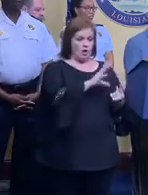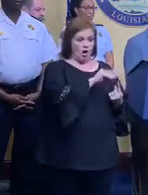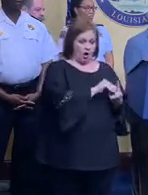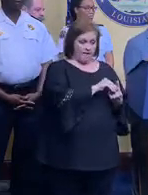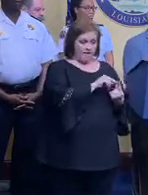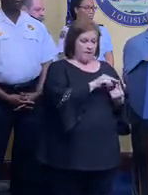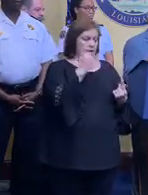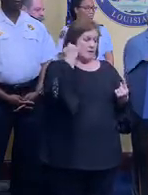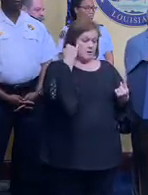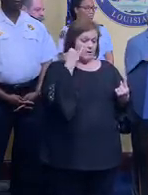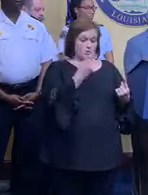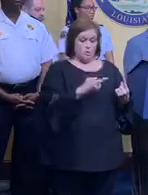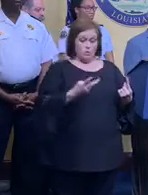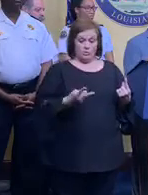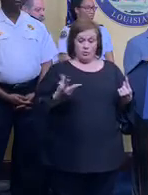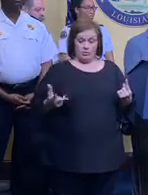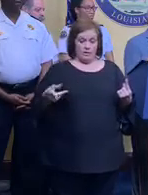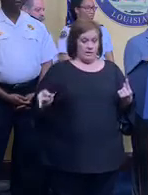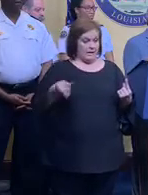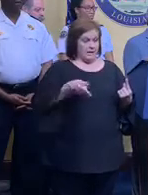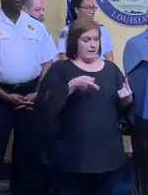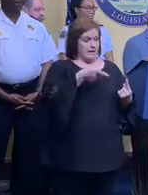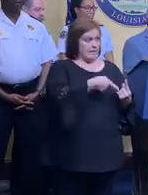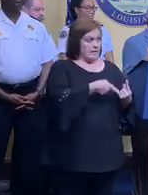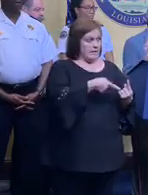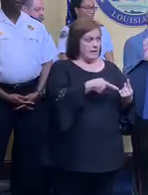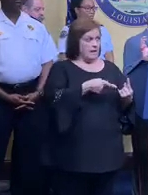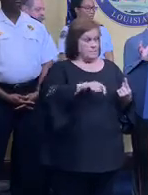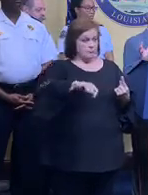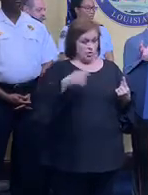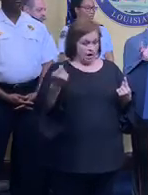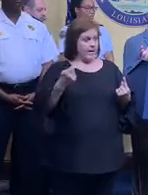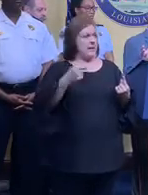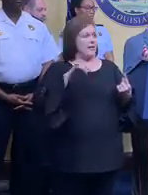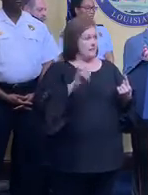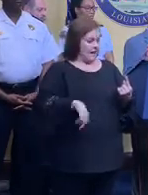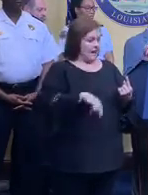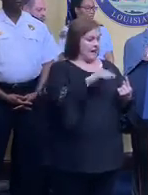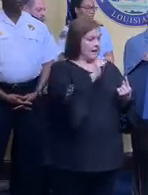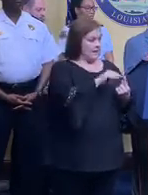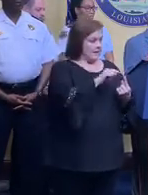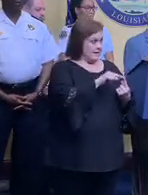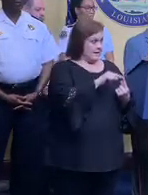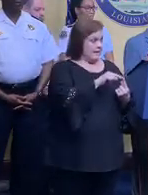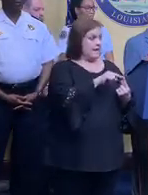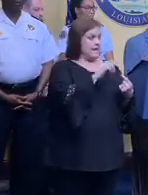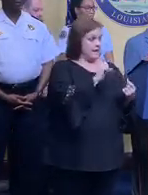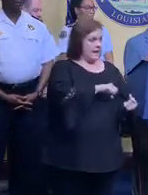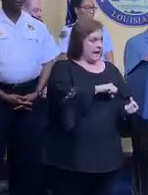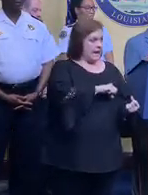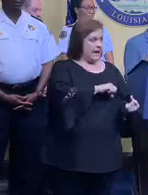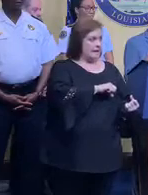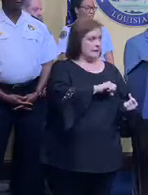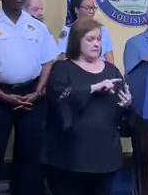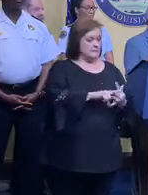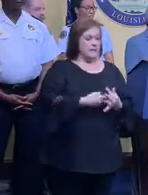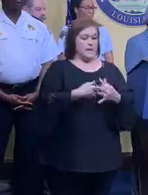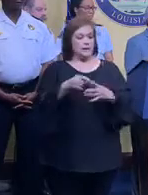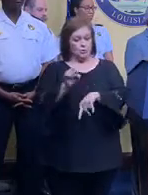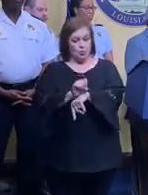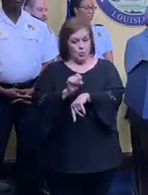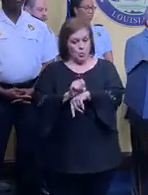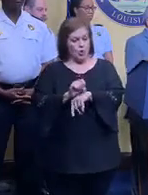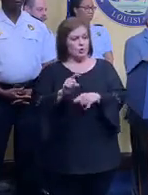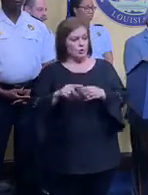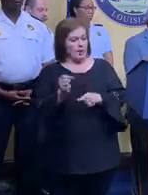goes off, and then the 4th one brings that. That's optimum. So there's the word maximum number is 118 available, but